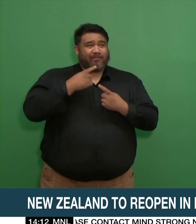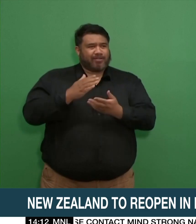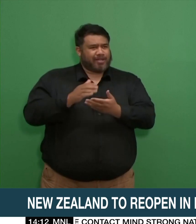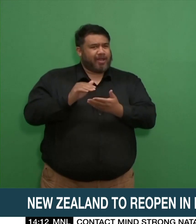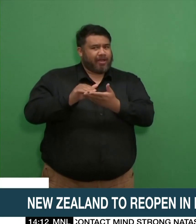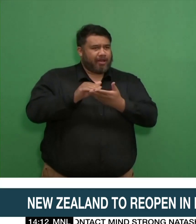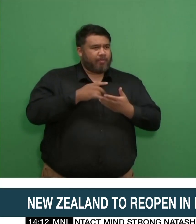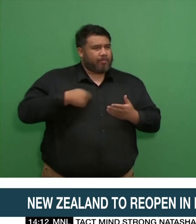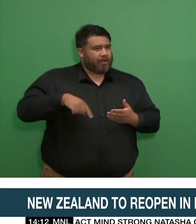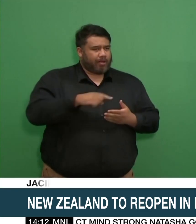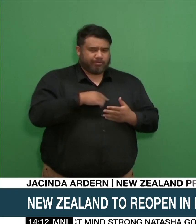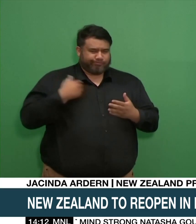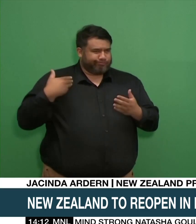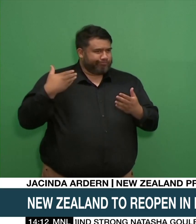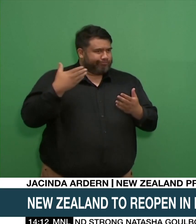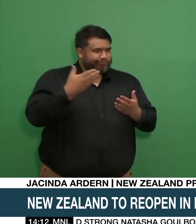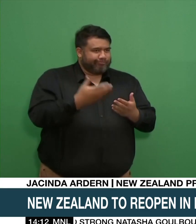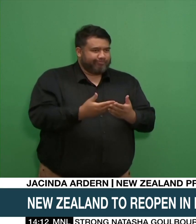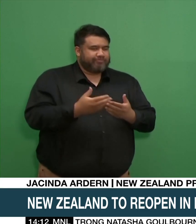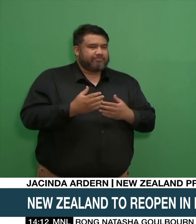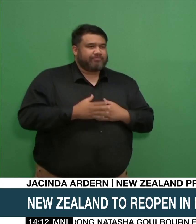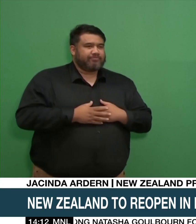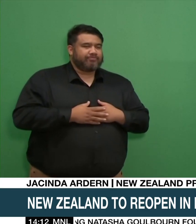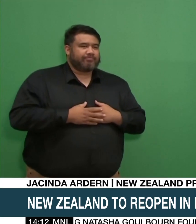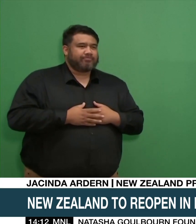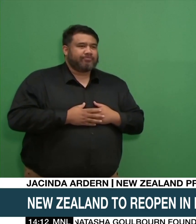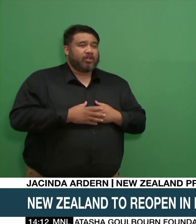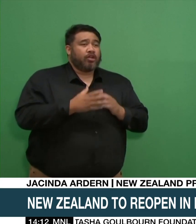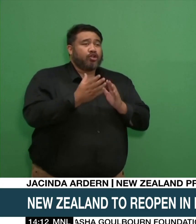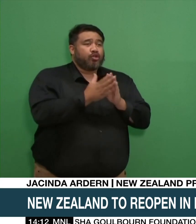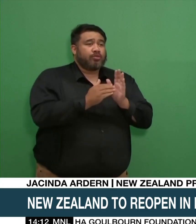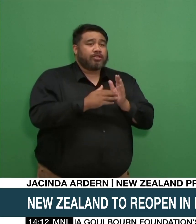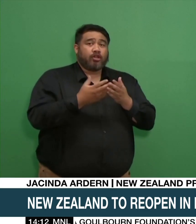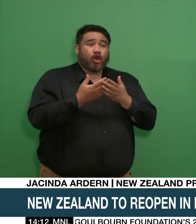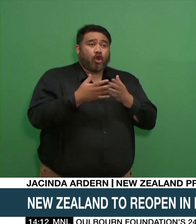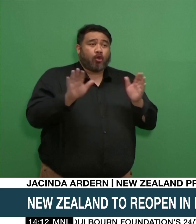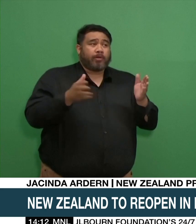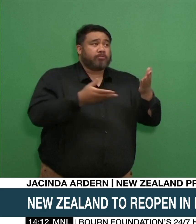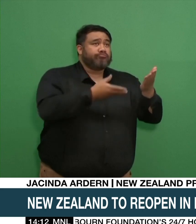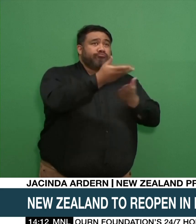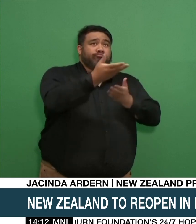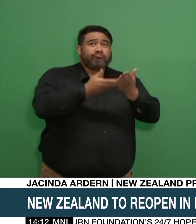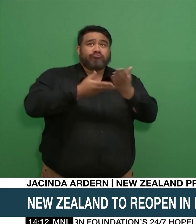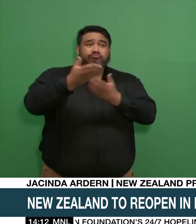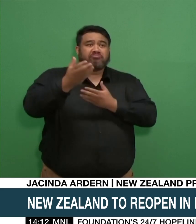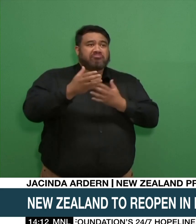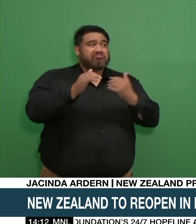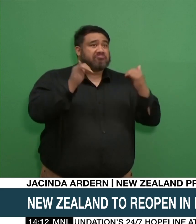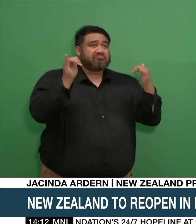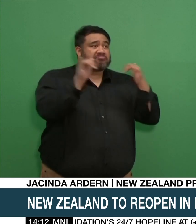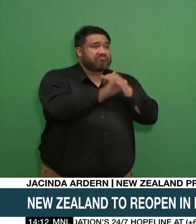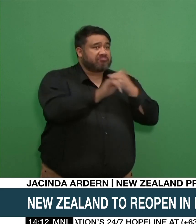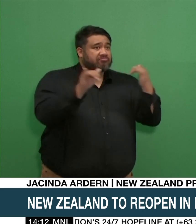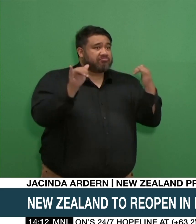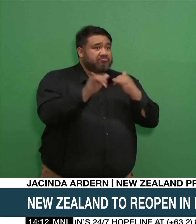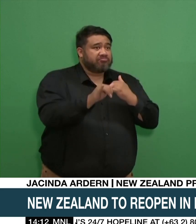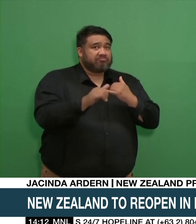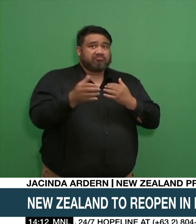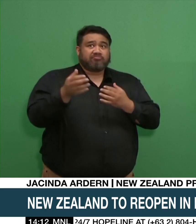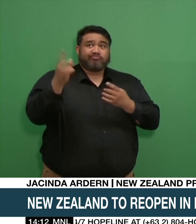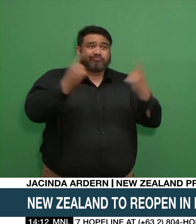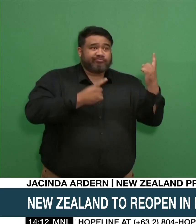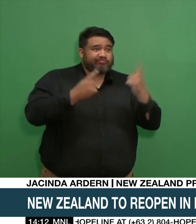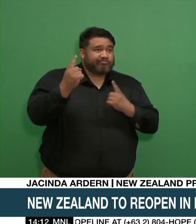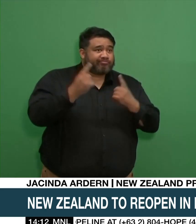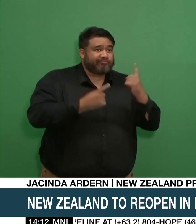Overall, opening back up in this managed way balances inflows of travellers so people can reunite and fill our